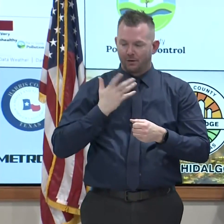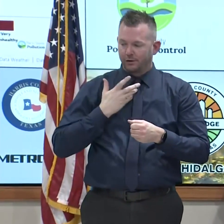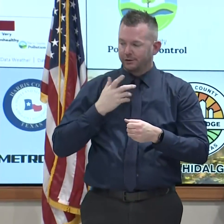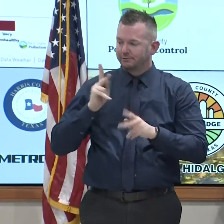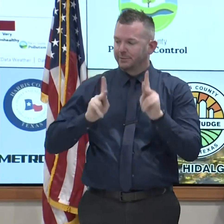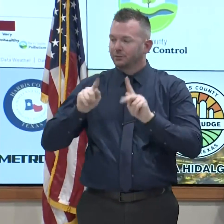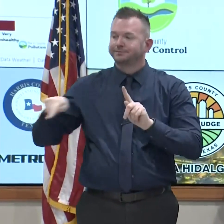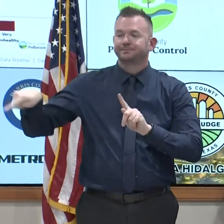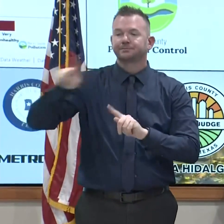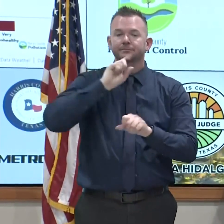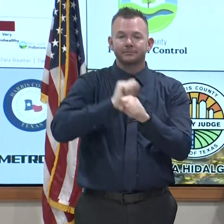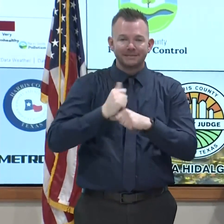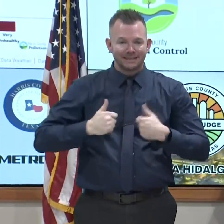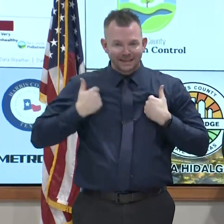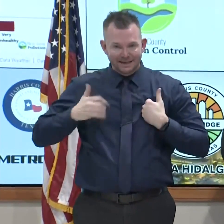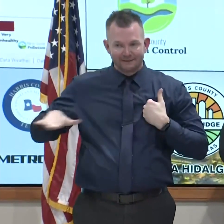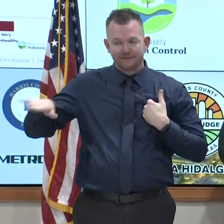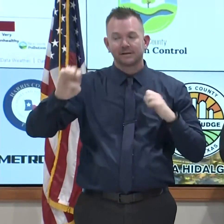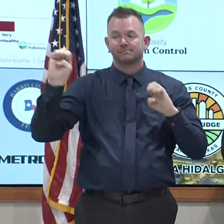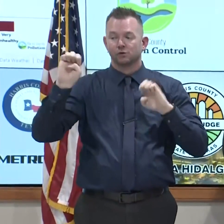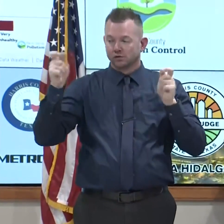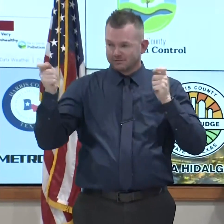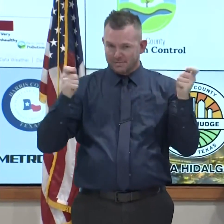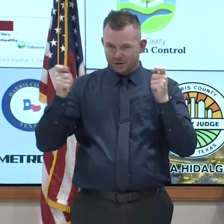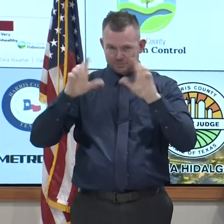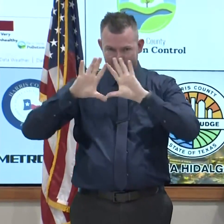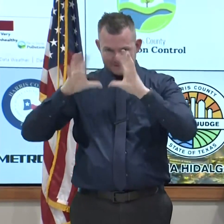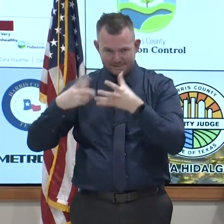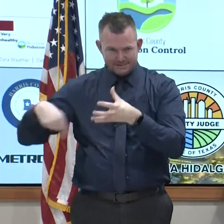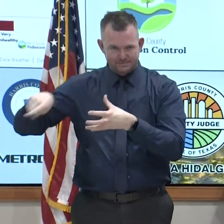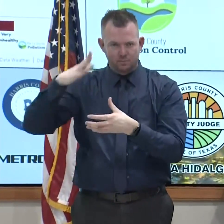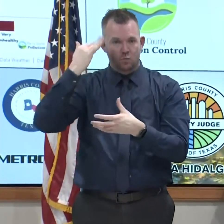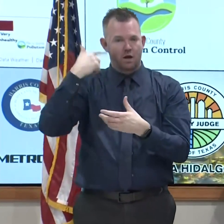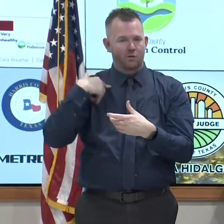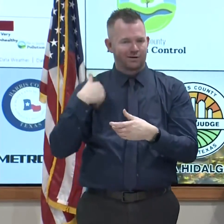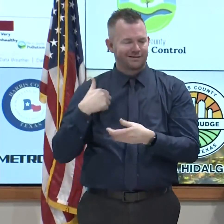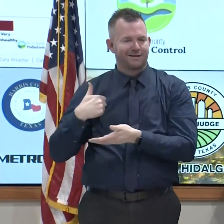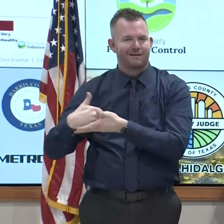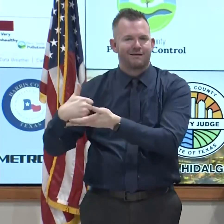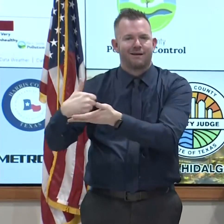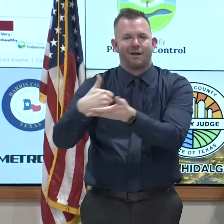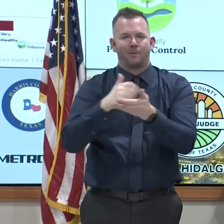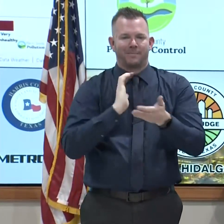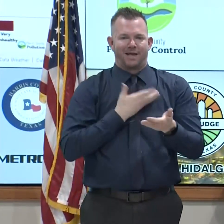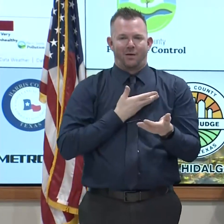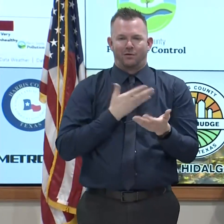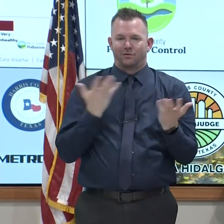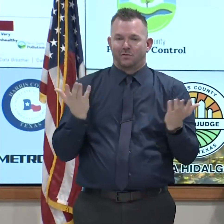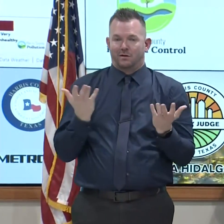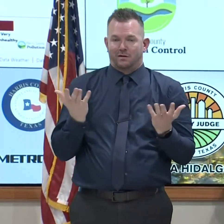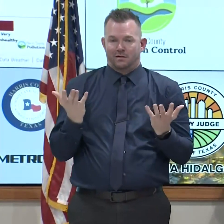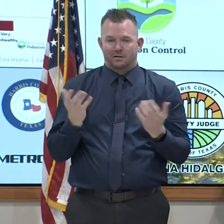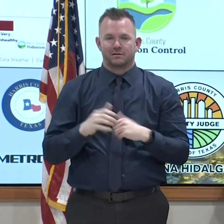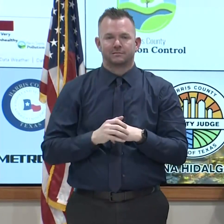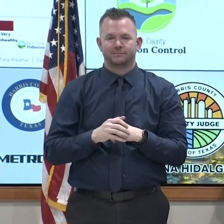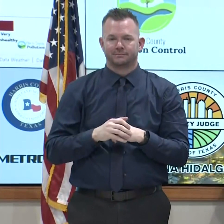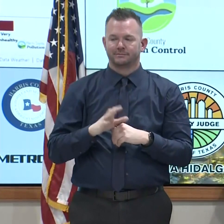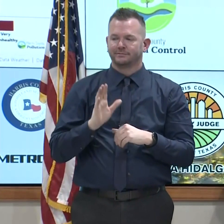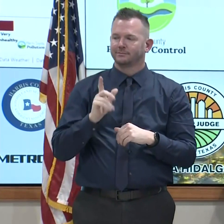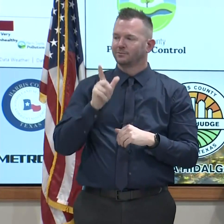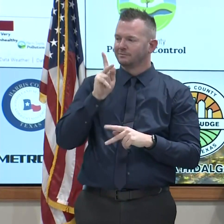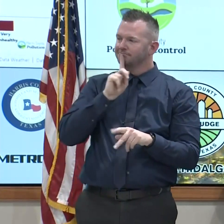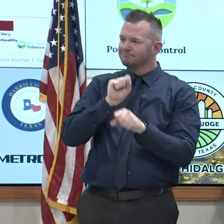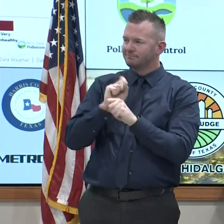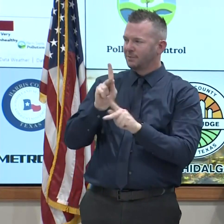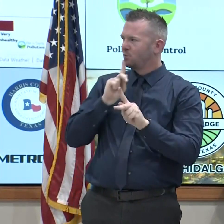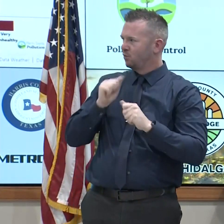better help our citizens when they need us out in the community. Since the ITC incident in Kimco, we have been able